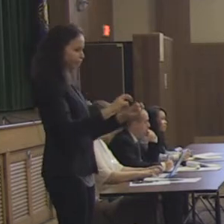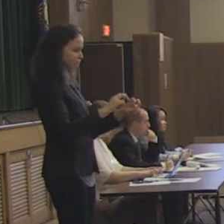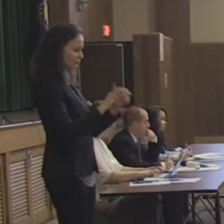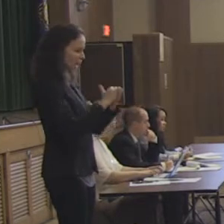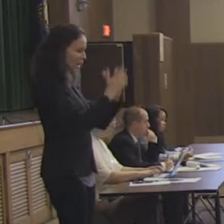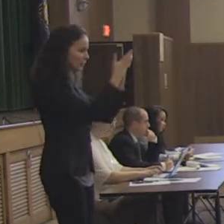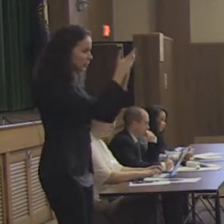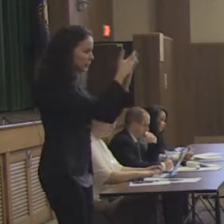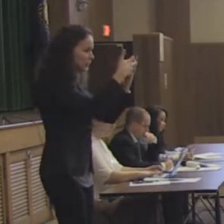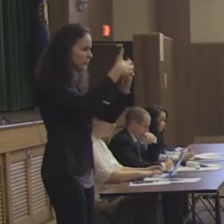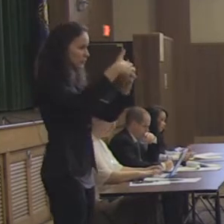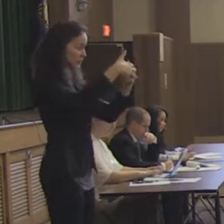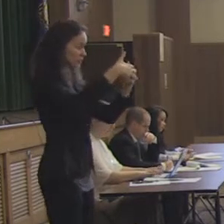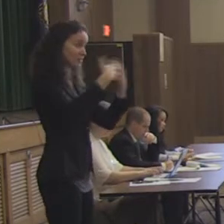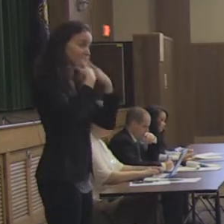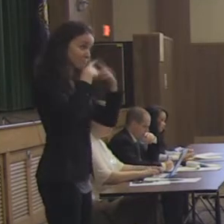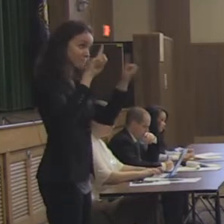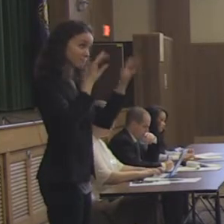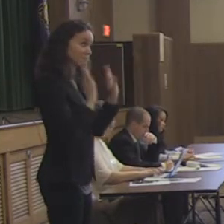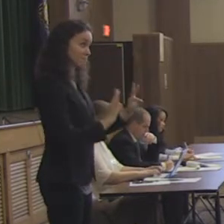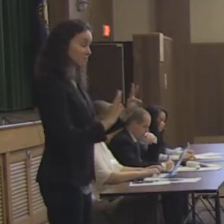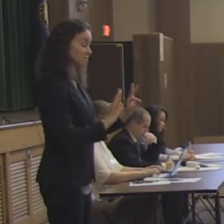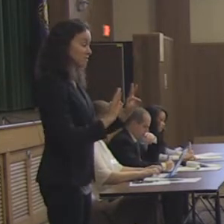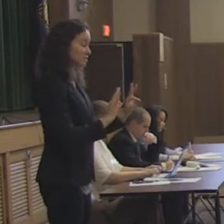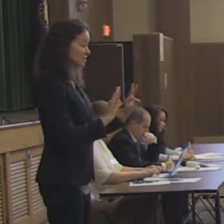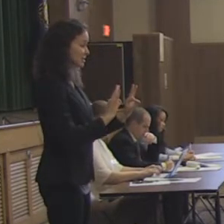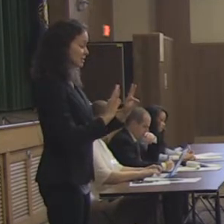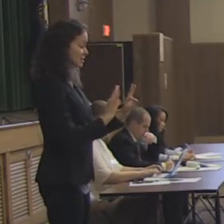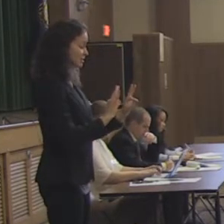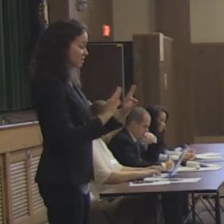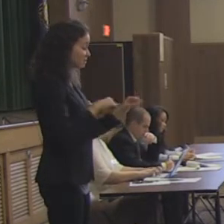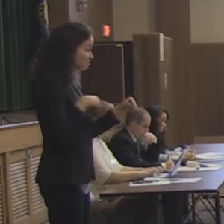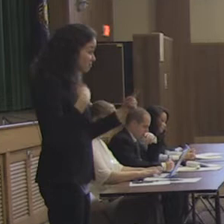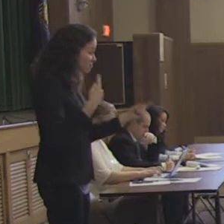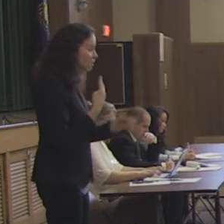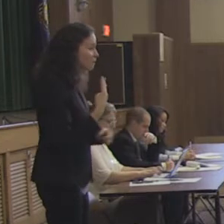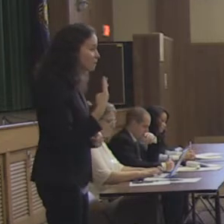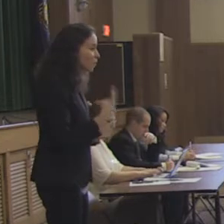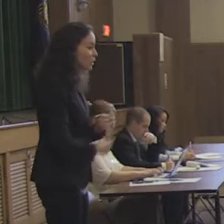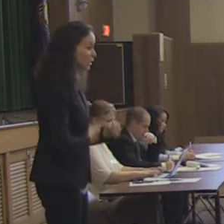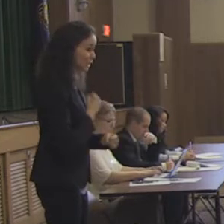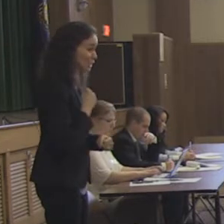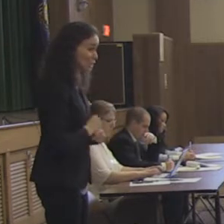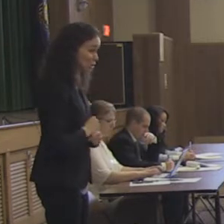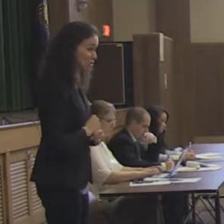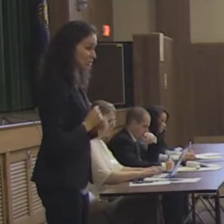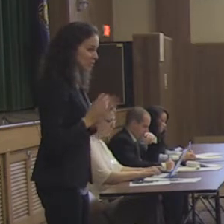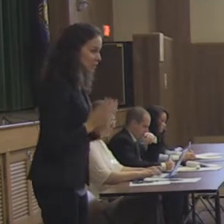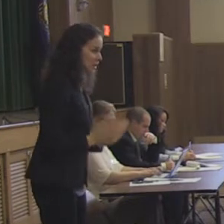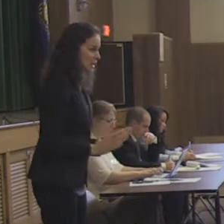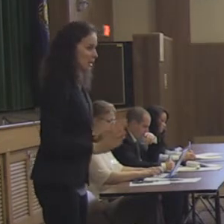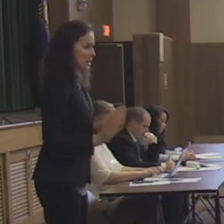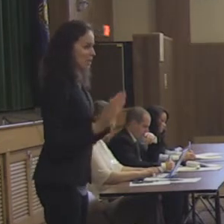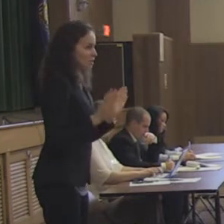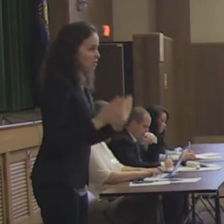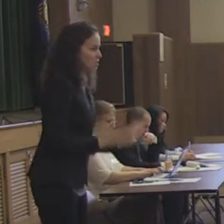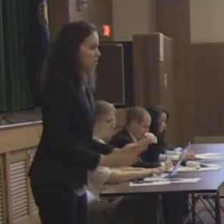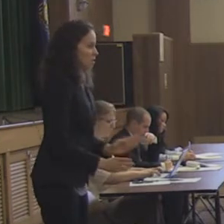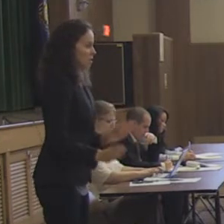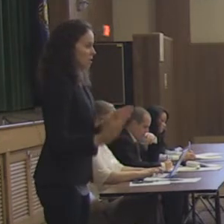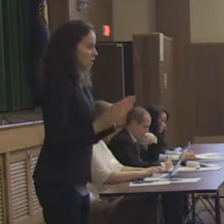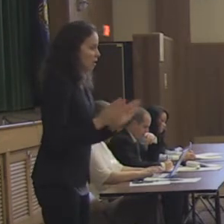a very successful one. It occurred over a process of almost 4 years because there was a recognition that each